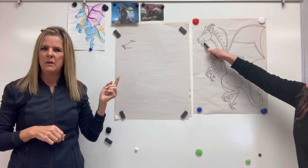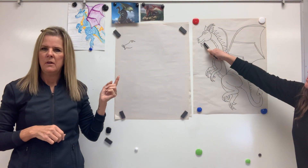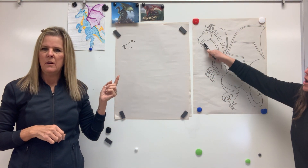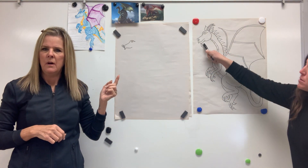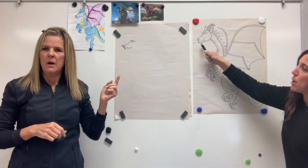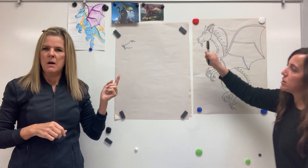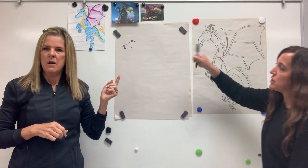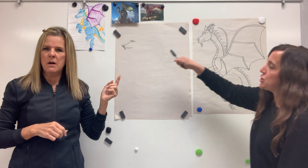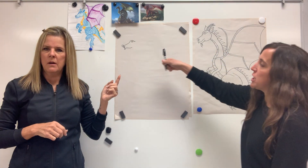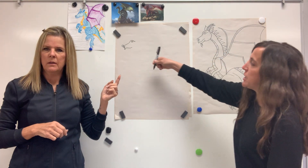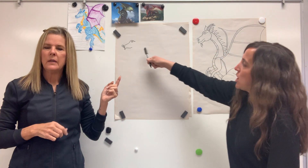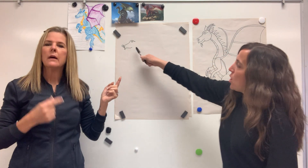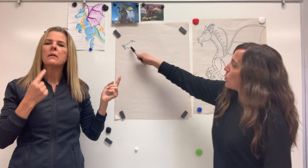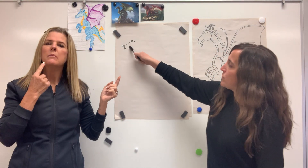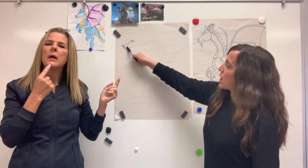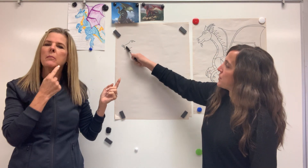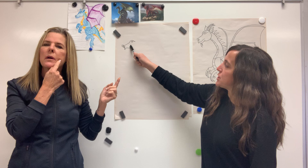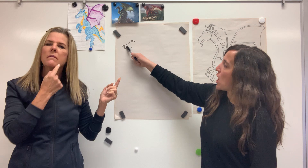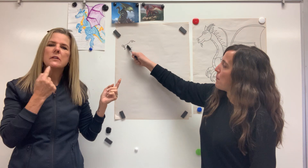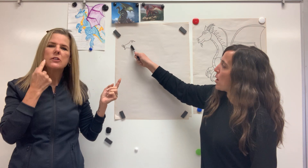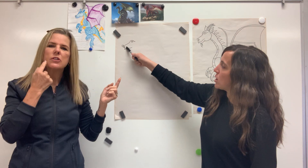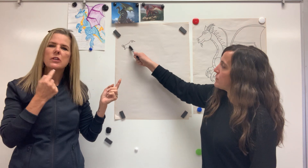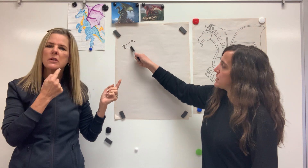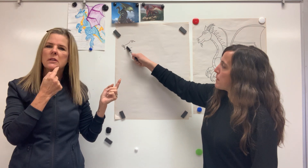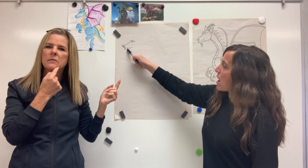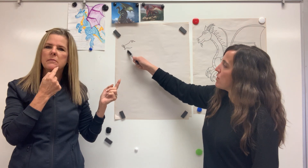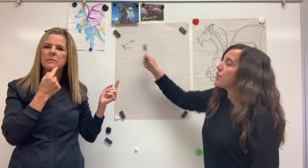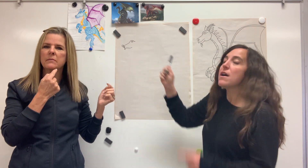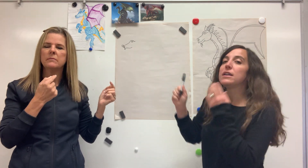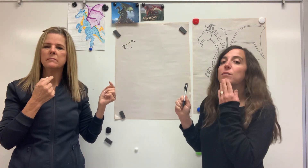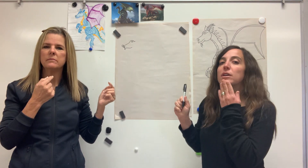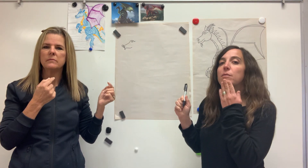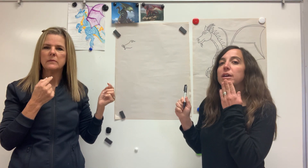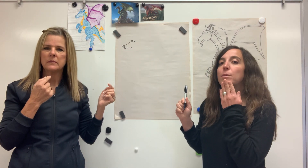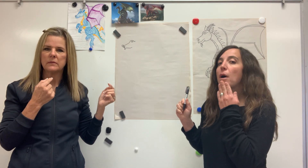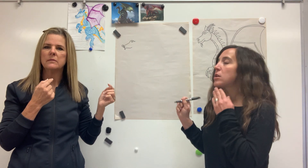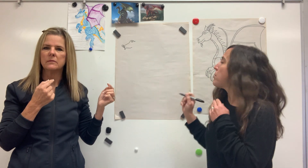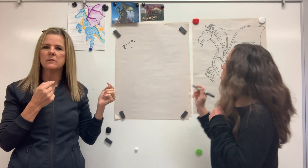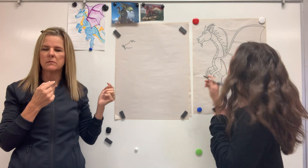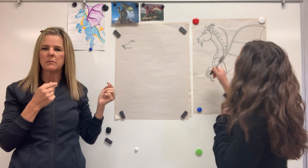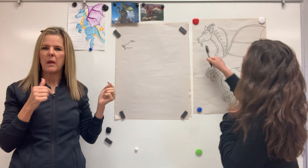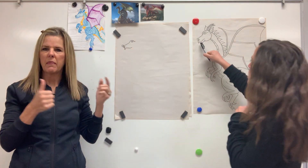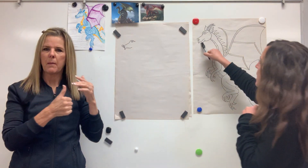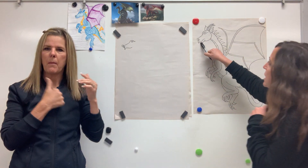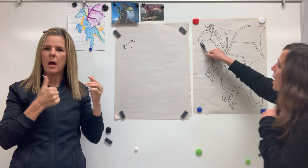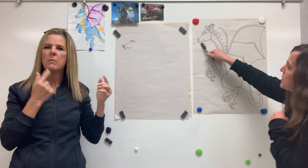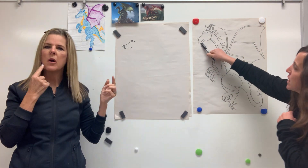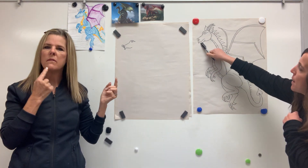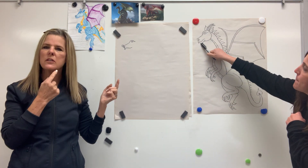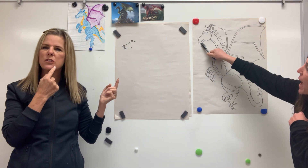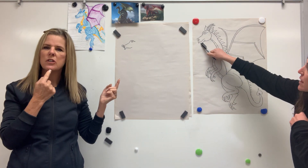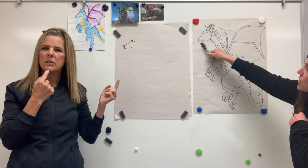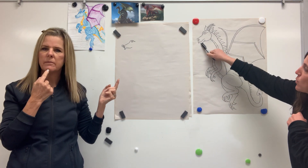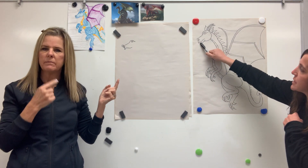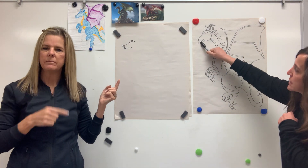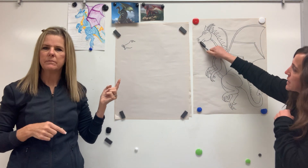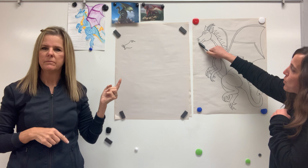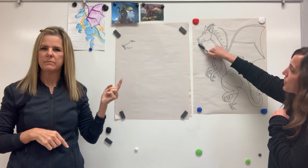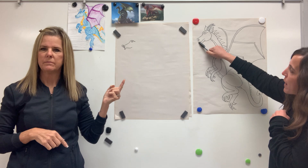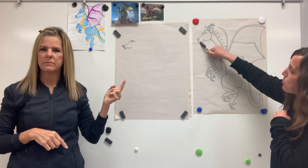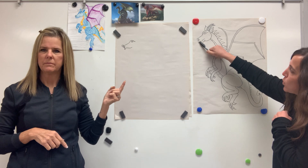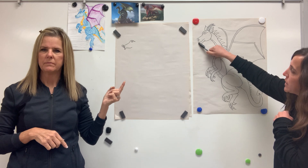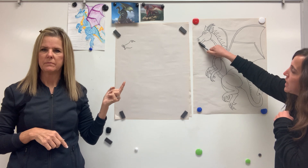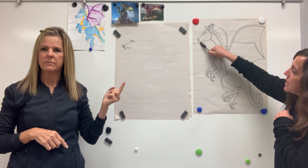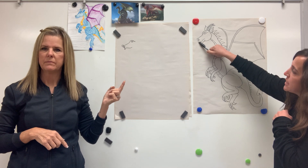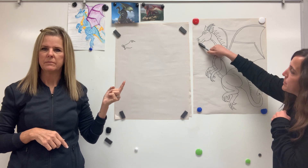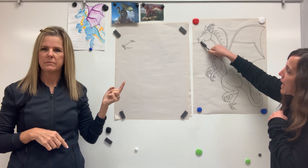we're gonna make the bottom part of his chin. We've got the top part of his mouth. Now we're gonna make the bottom part of his chin. I'm gonna come back a little ways because I